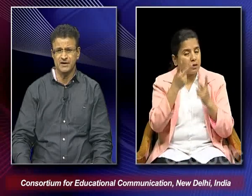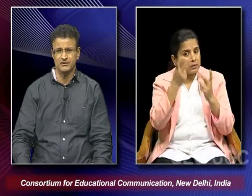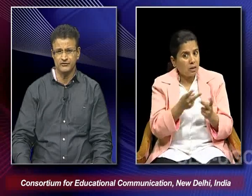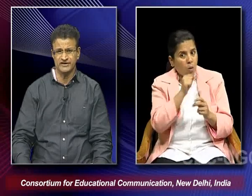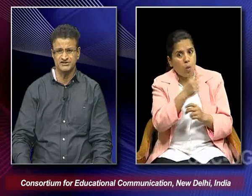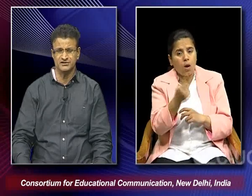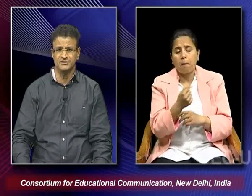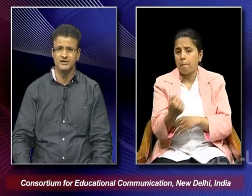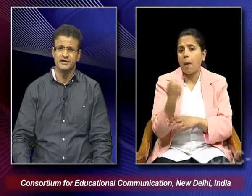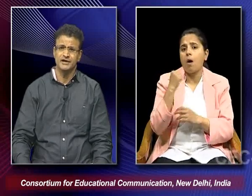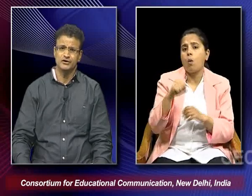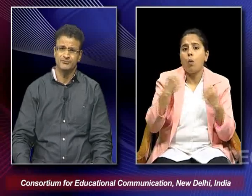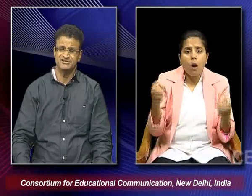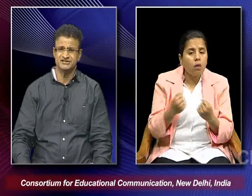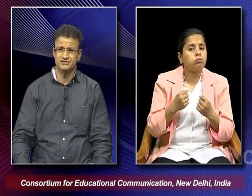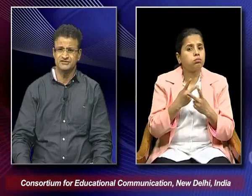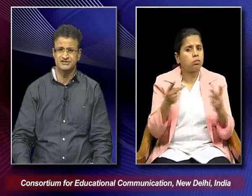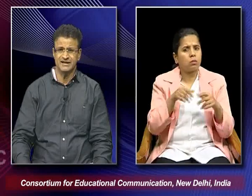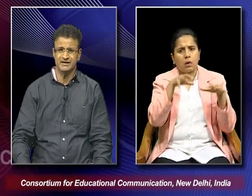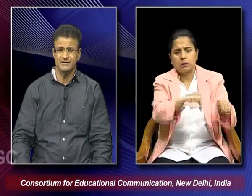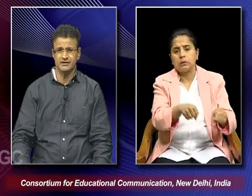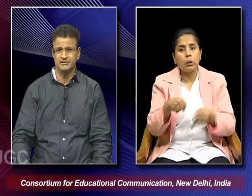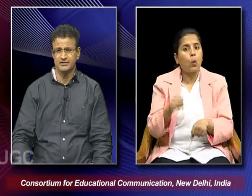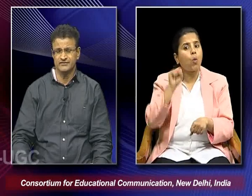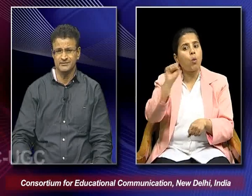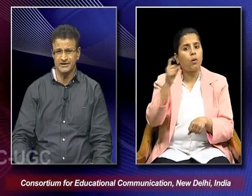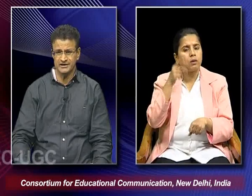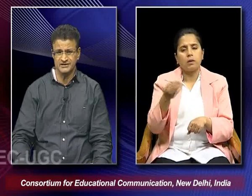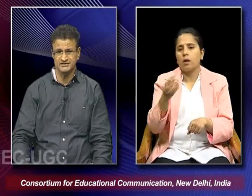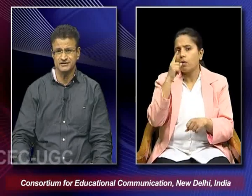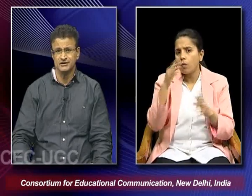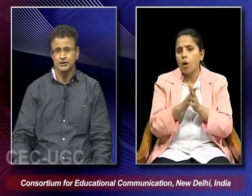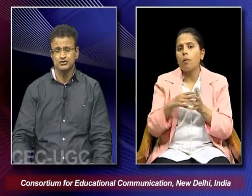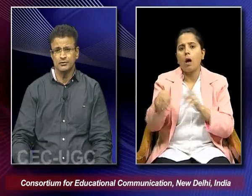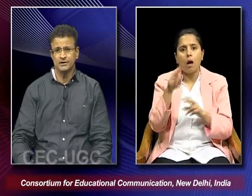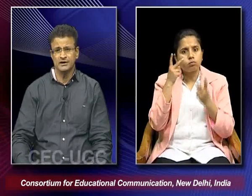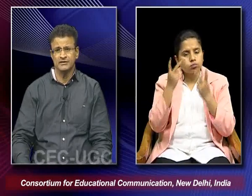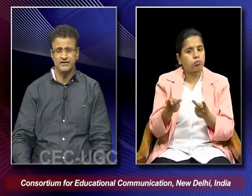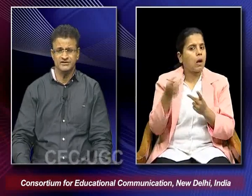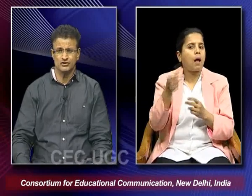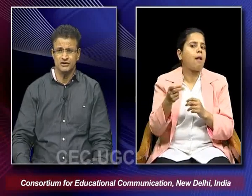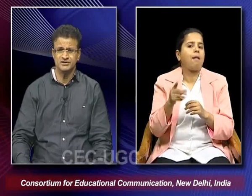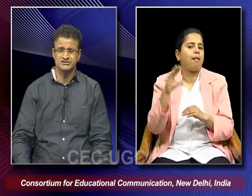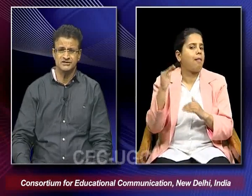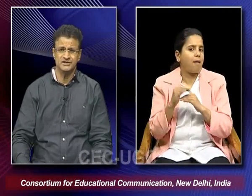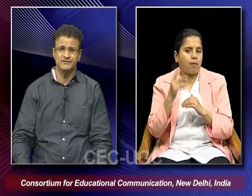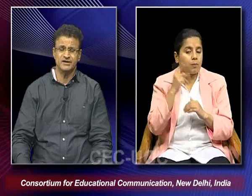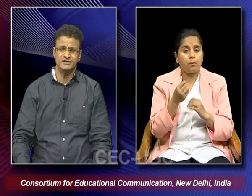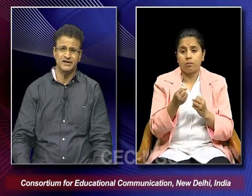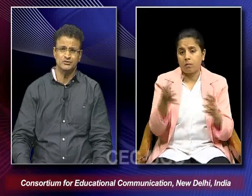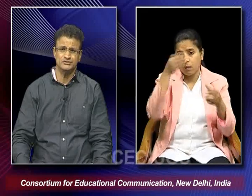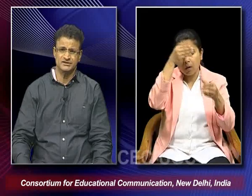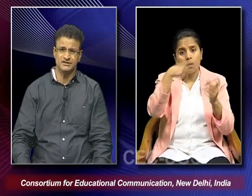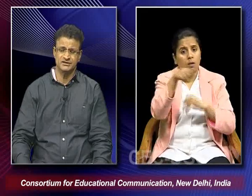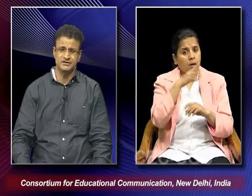with it power of action and of possession, which is lacking in the female gaze. So various scholars, they have